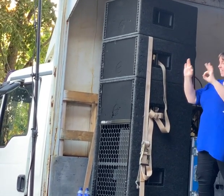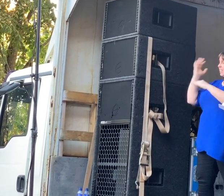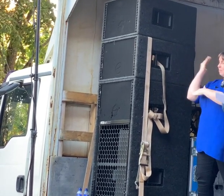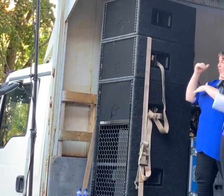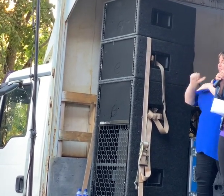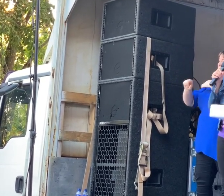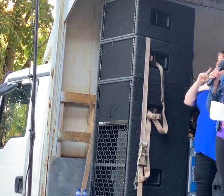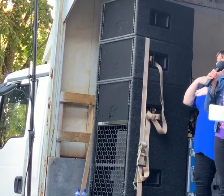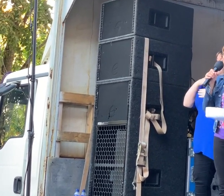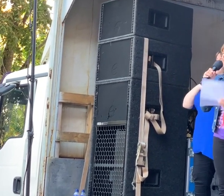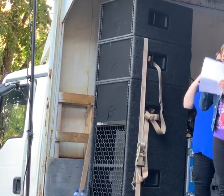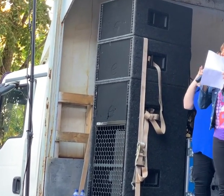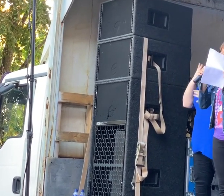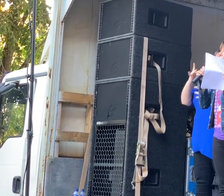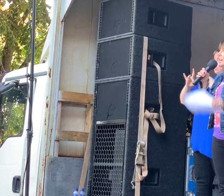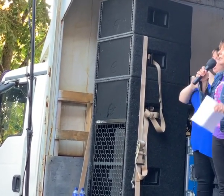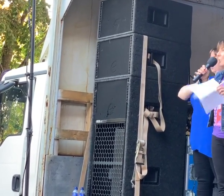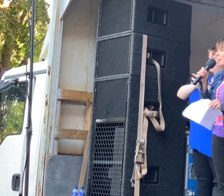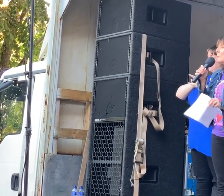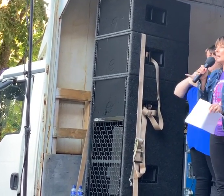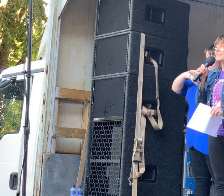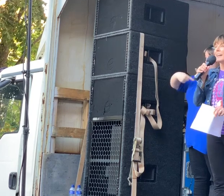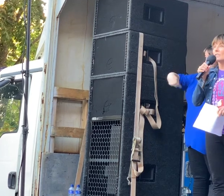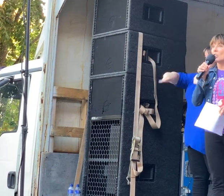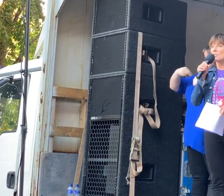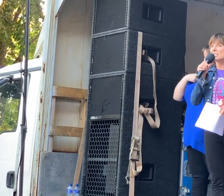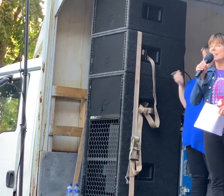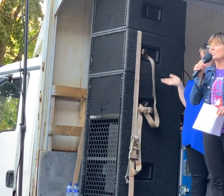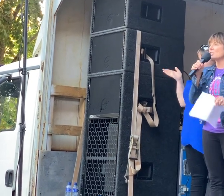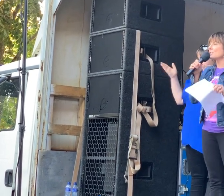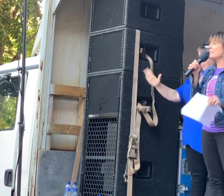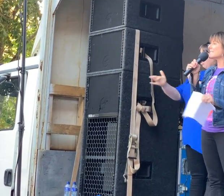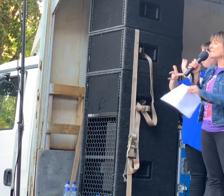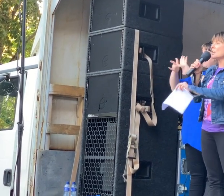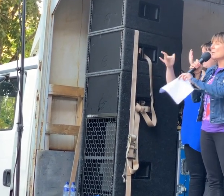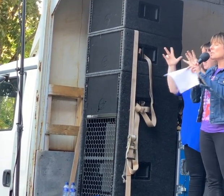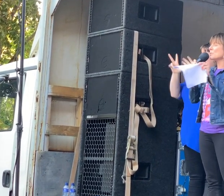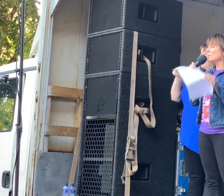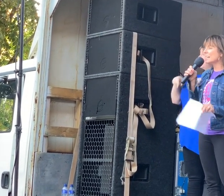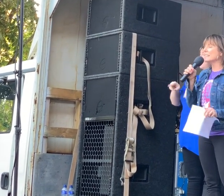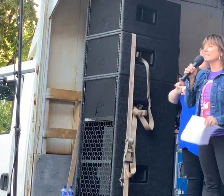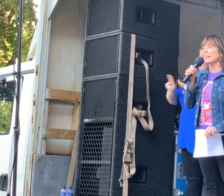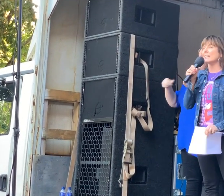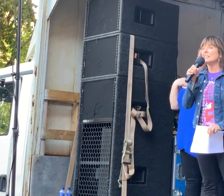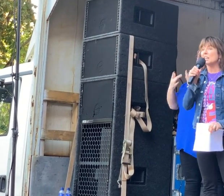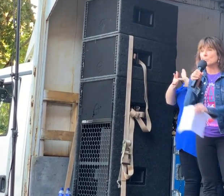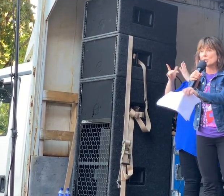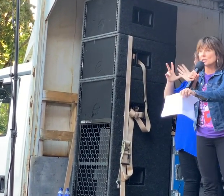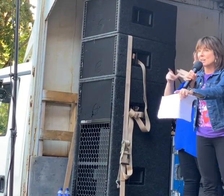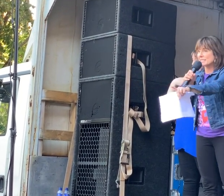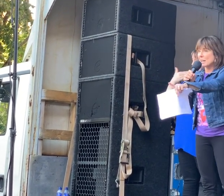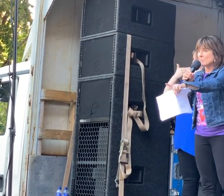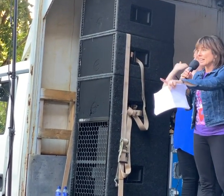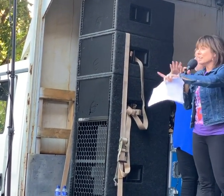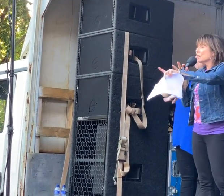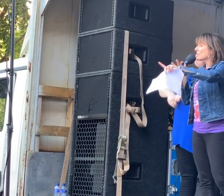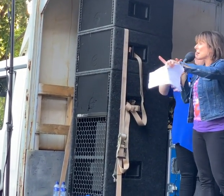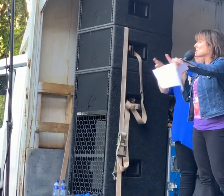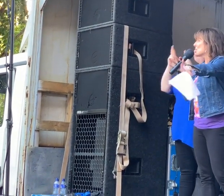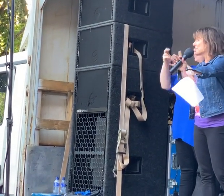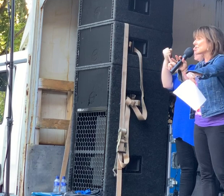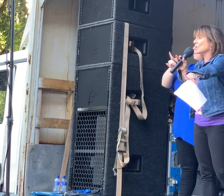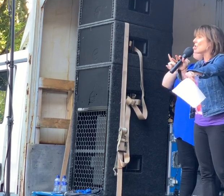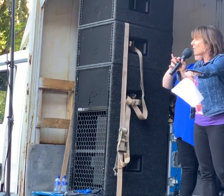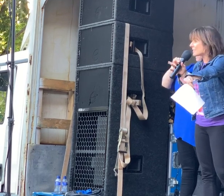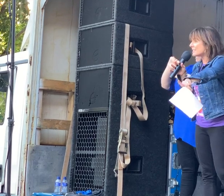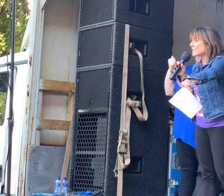But I did just want to emphasize that. We repealed the 8th, all of us together. So this is not, I want to really thank the Abortion Rights Campaign. We've kept